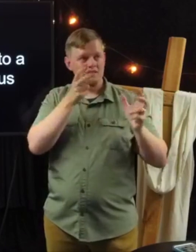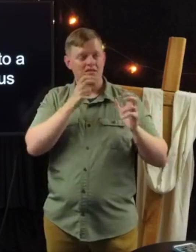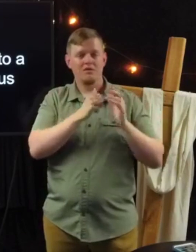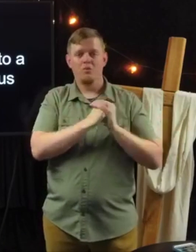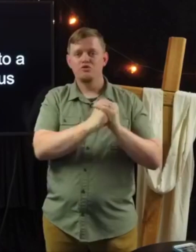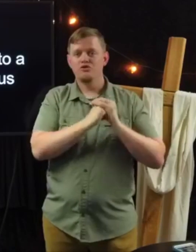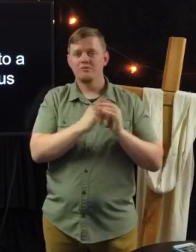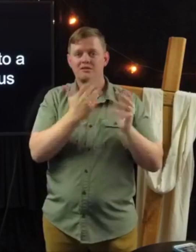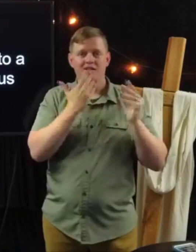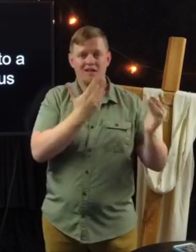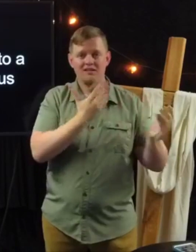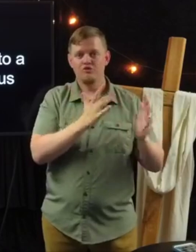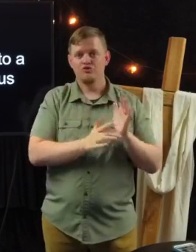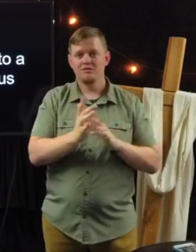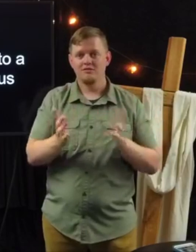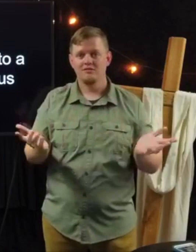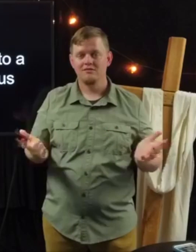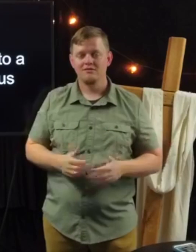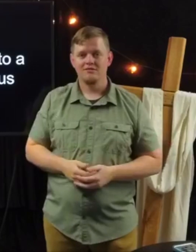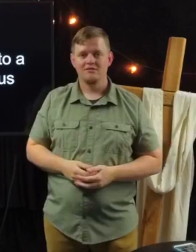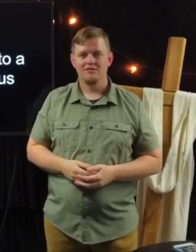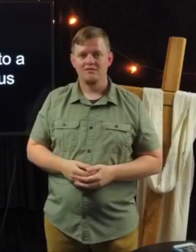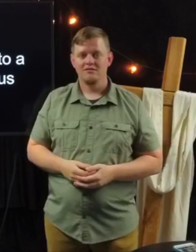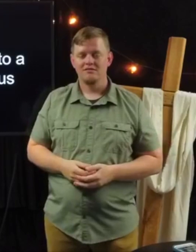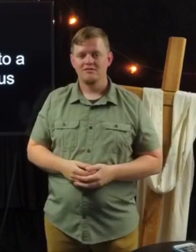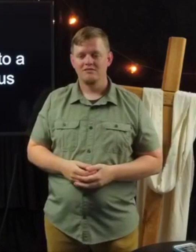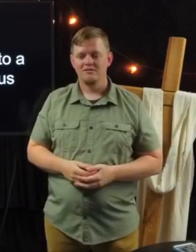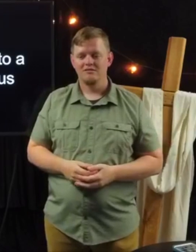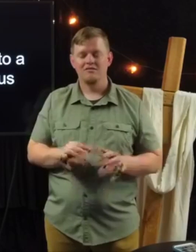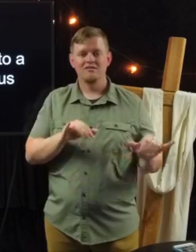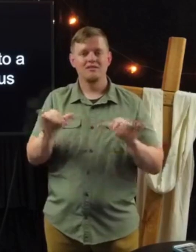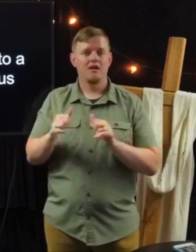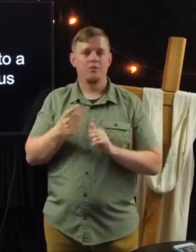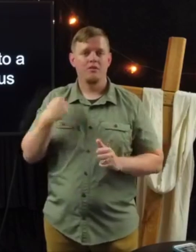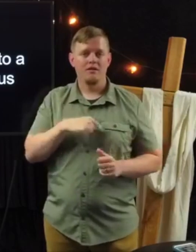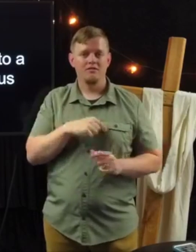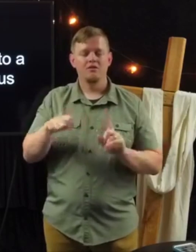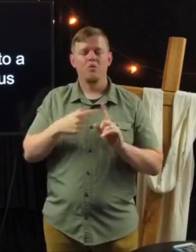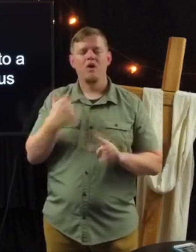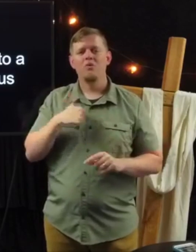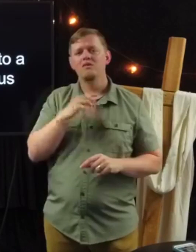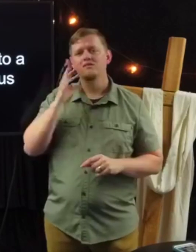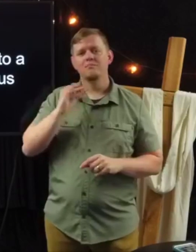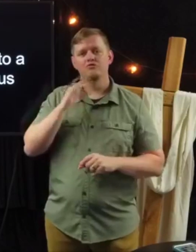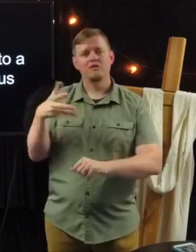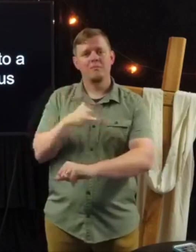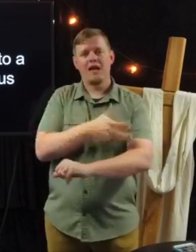listening, worshiping, thanking Jesus. It's the same with us when we experience